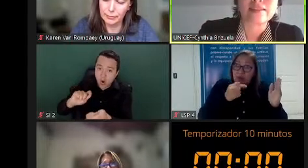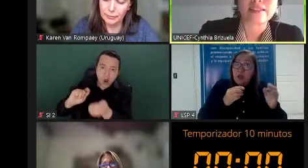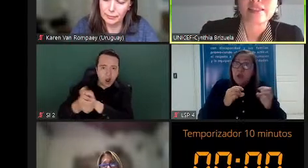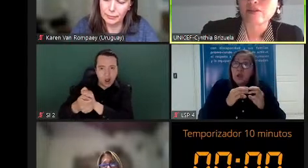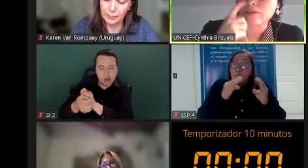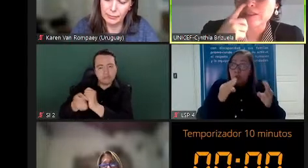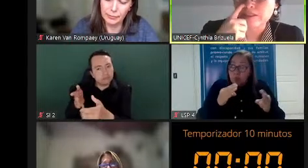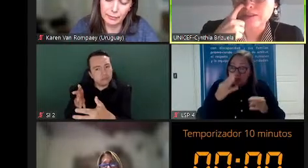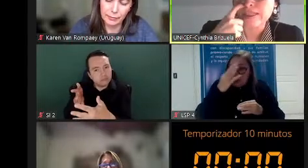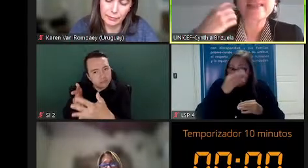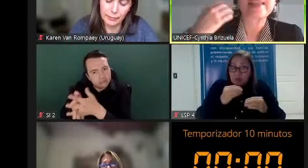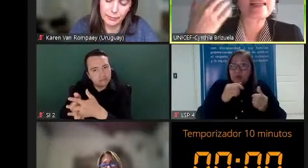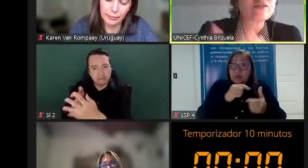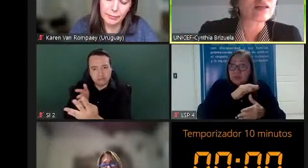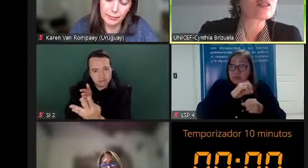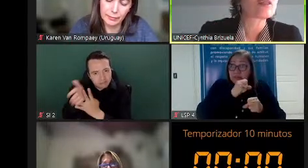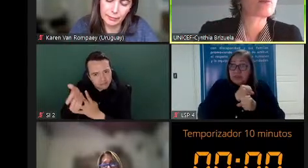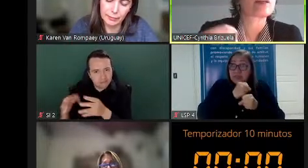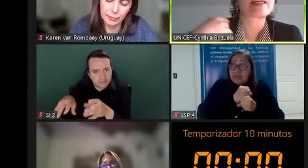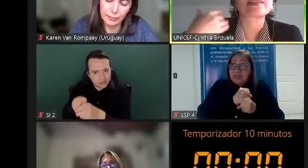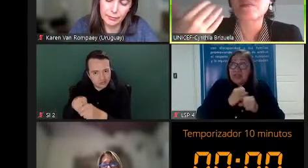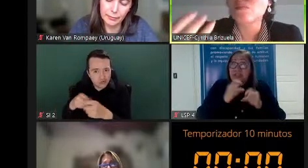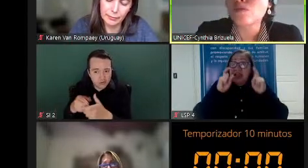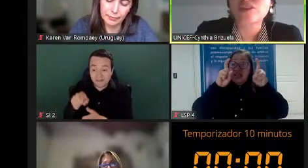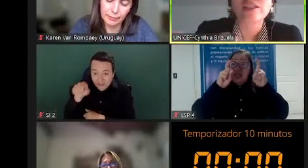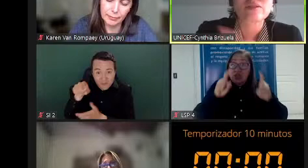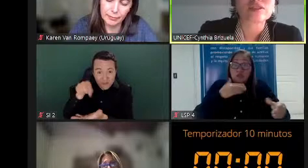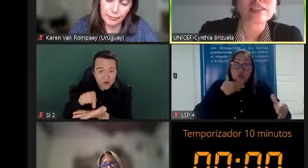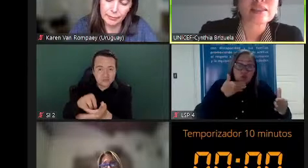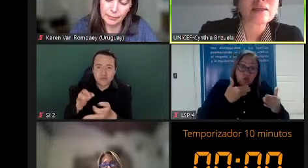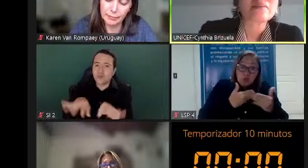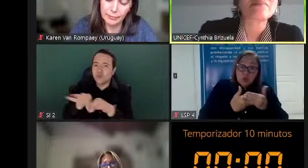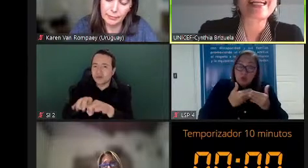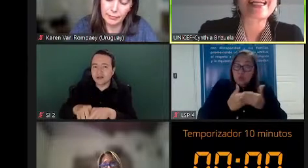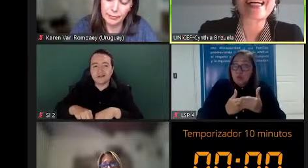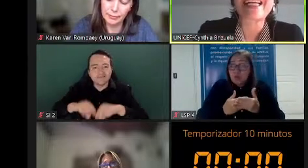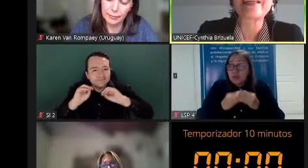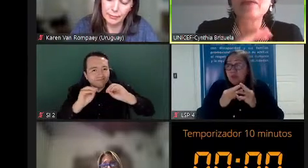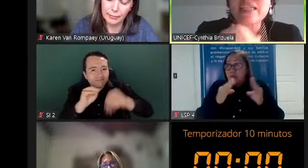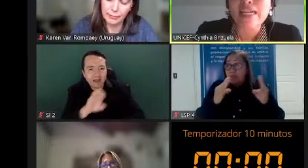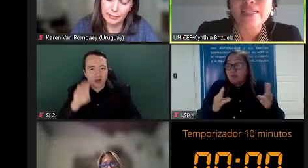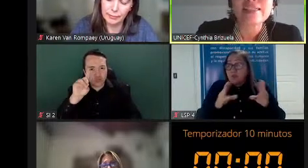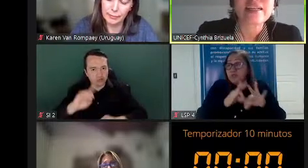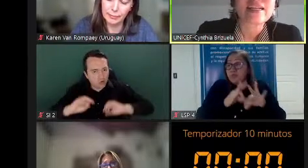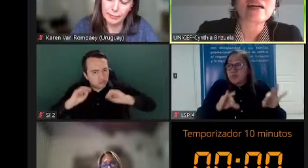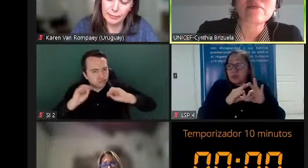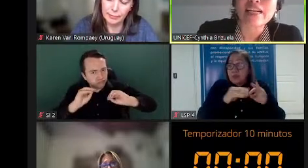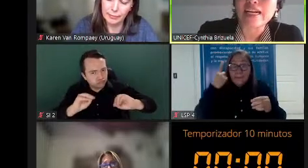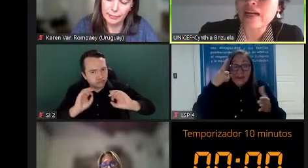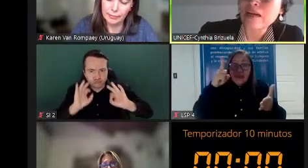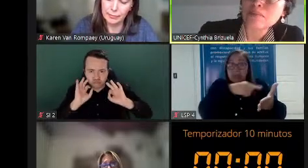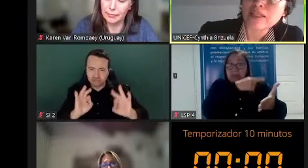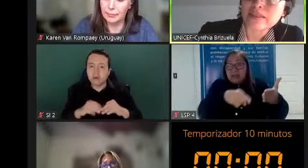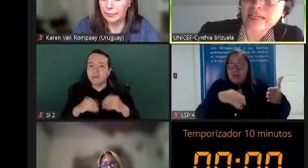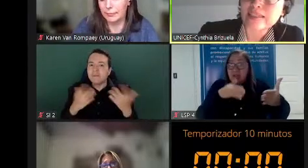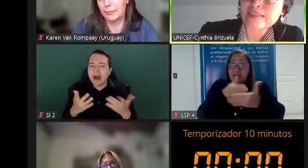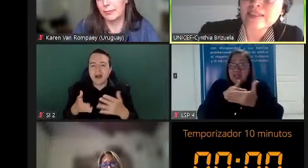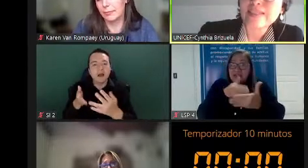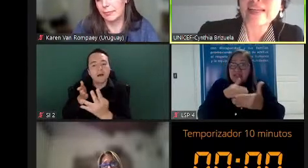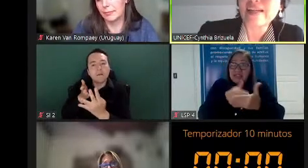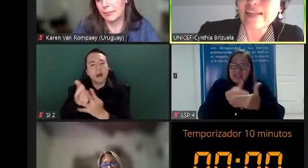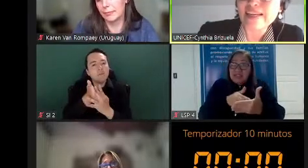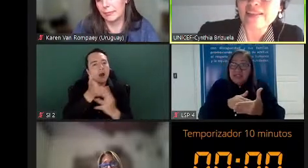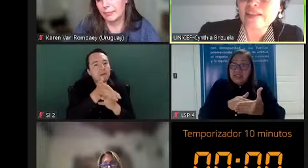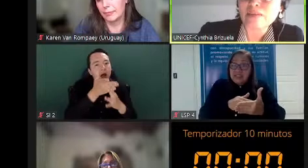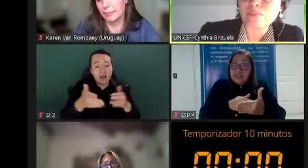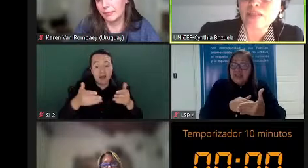have disabilities and that's why we need to understand education we need to do several things to eliminate